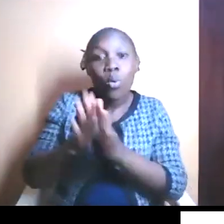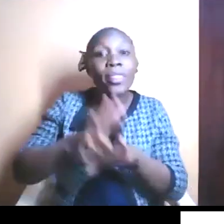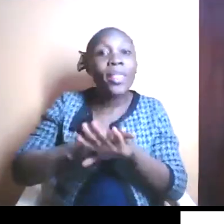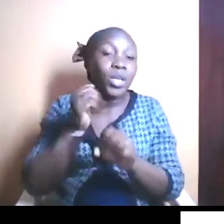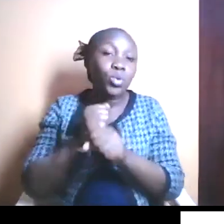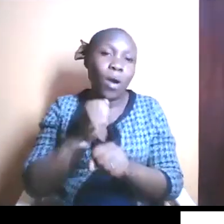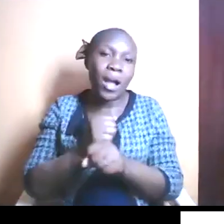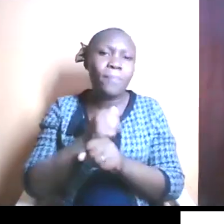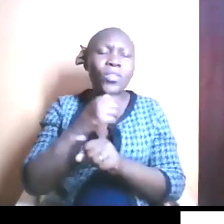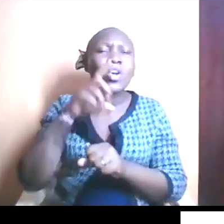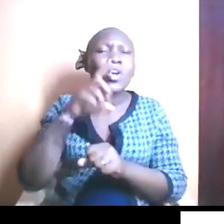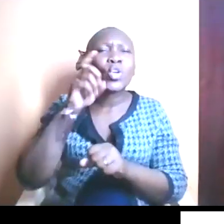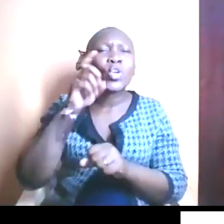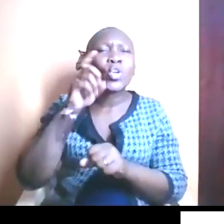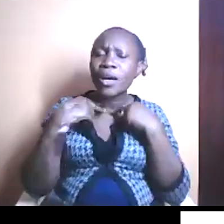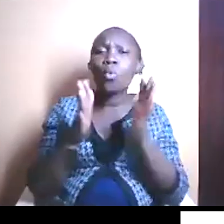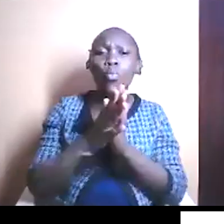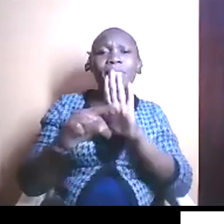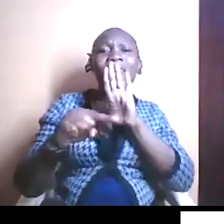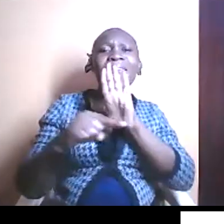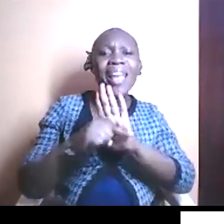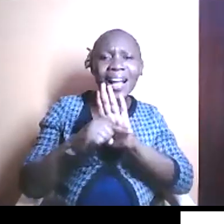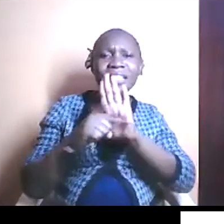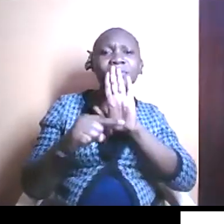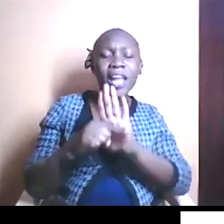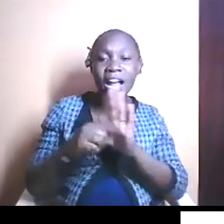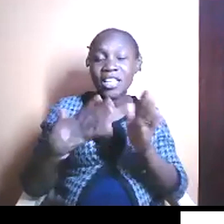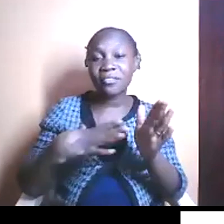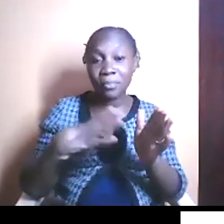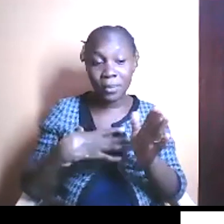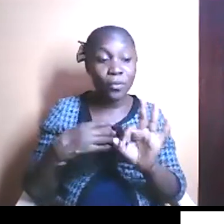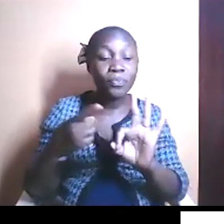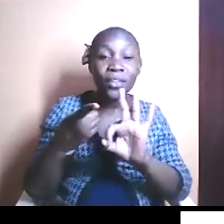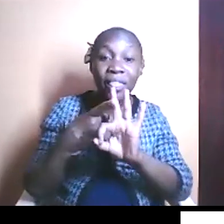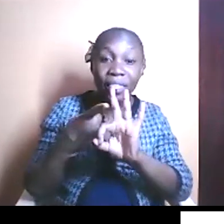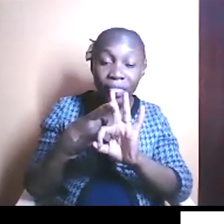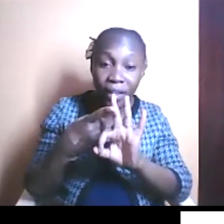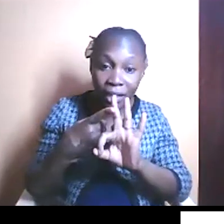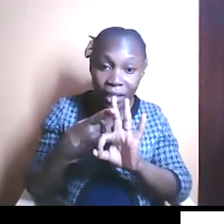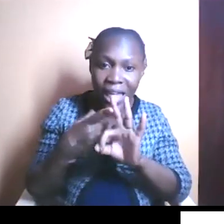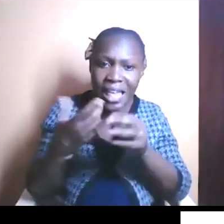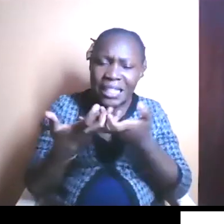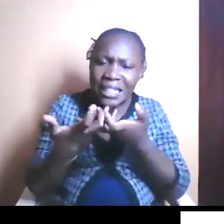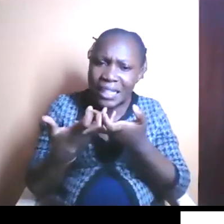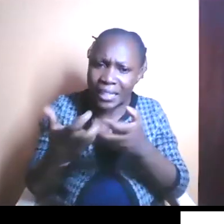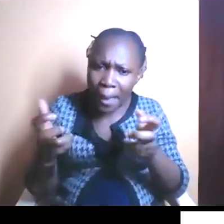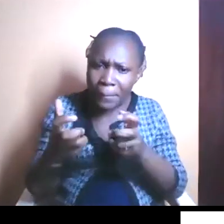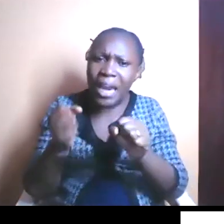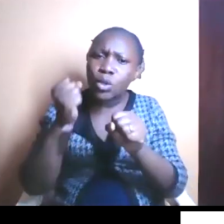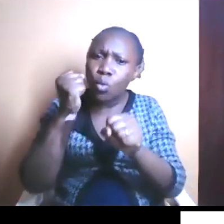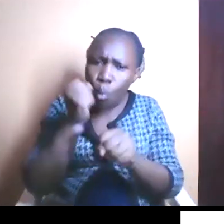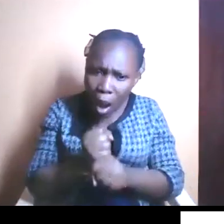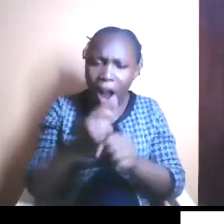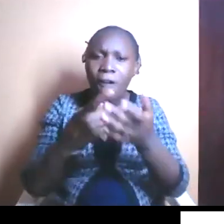stick around the negative people for so long. So that's number 2. Number 3, you can separate your work from your home. And,